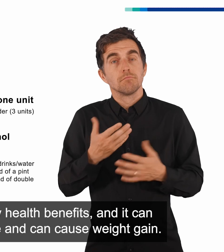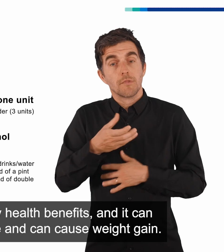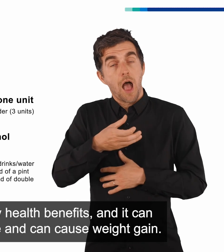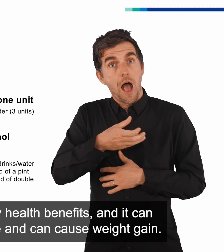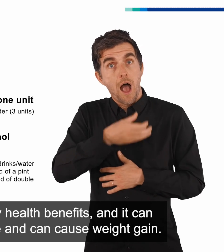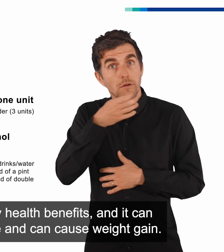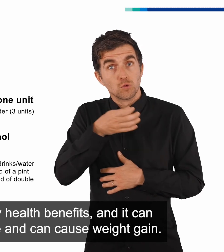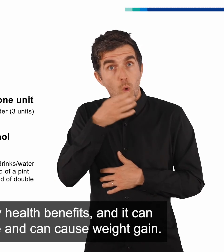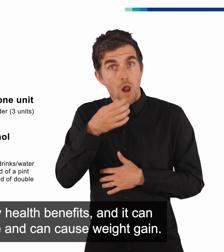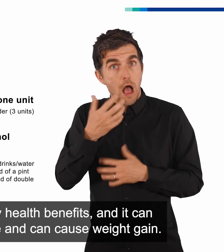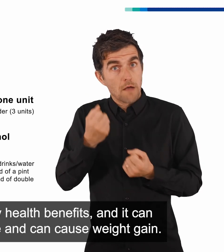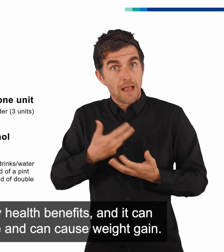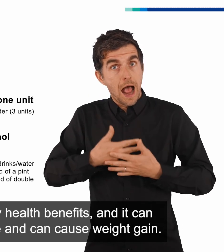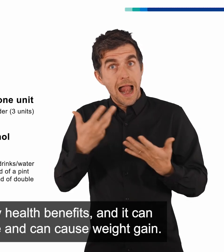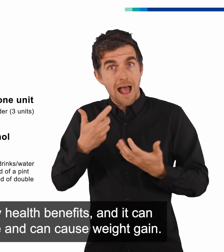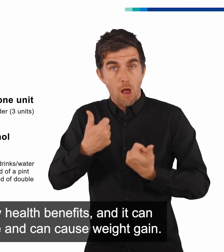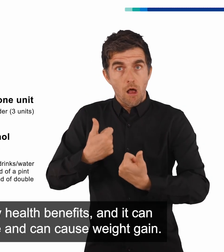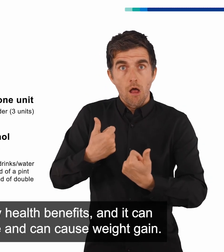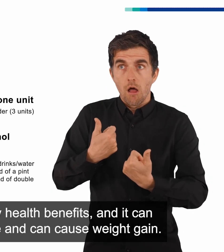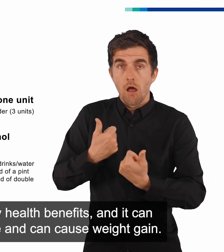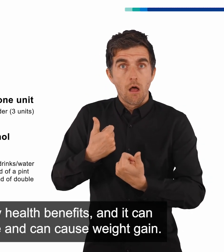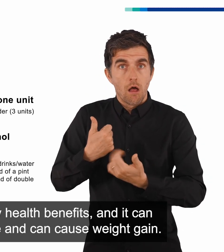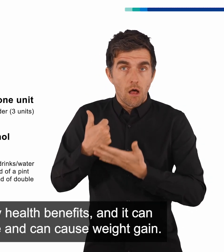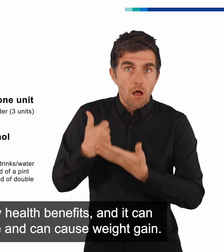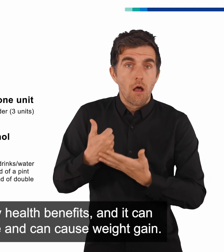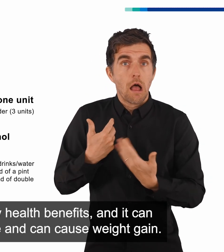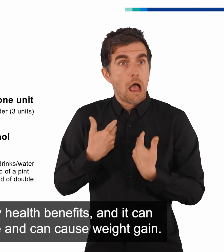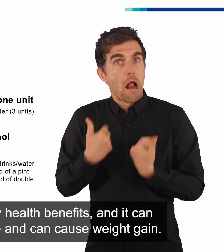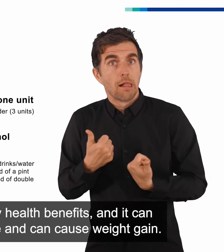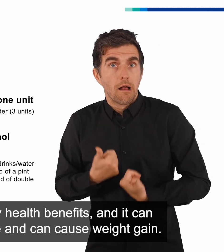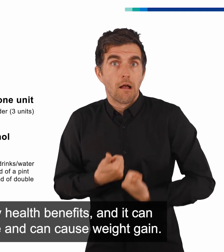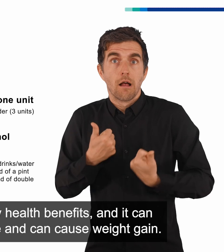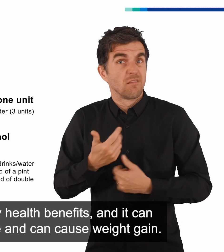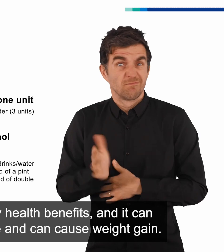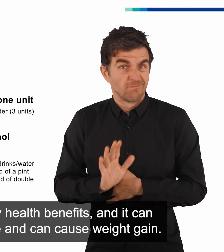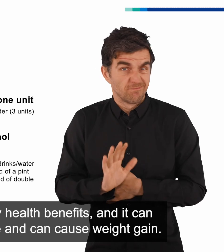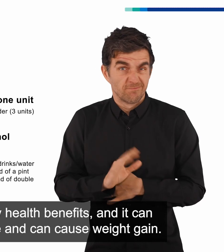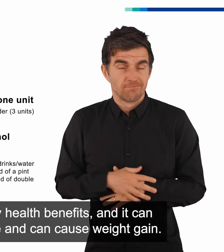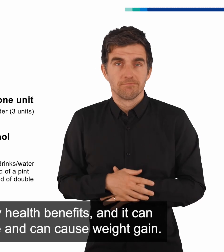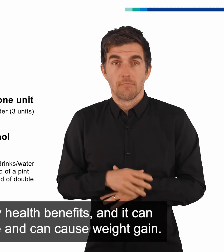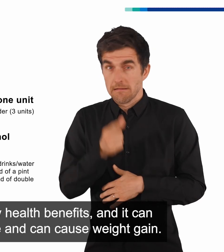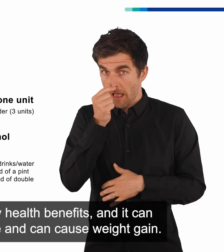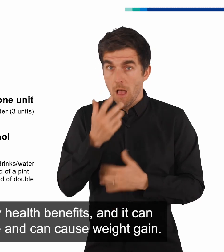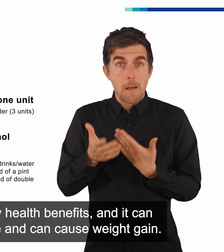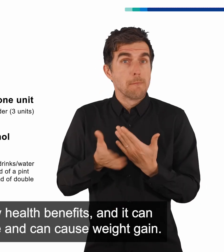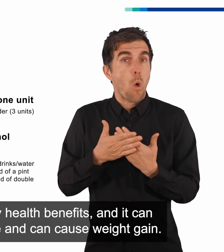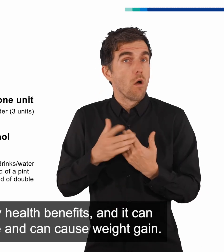Alcohol doesn't provide any health benefits, and it can increase your blood pressure and can cause weight gain. If you choose to